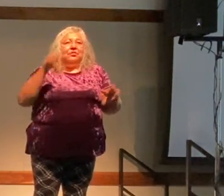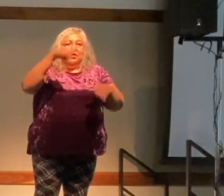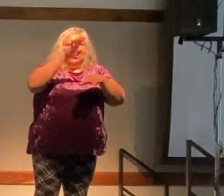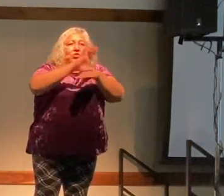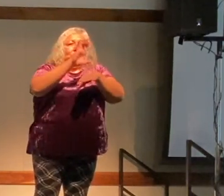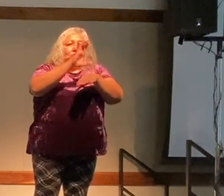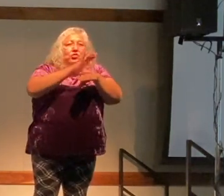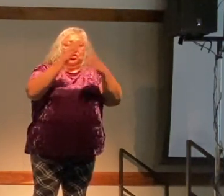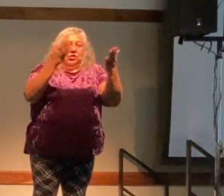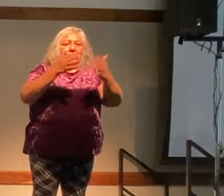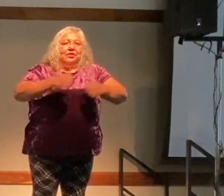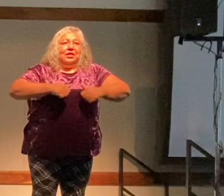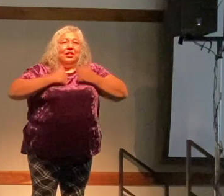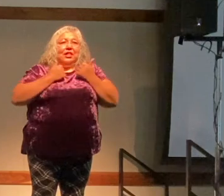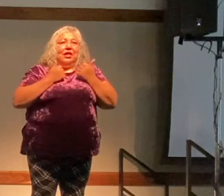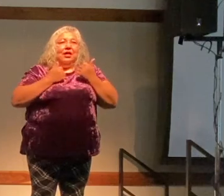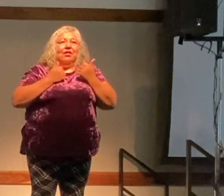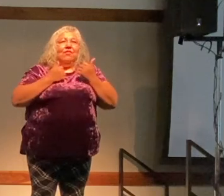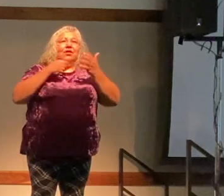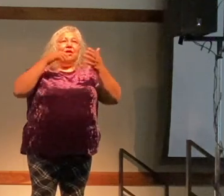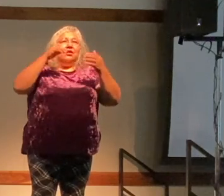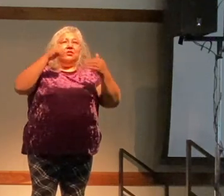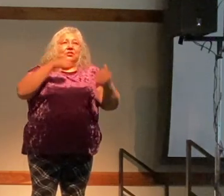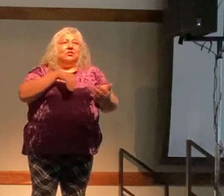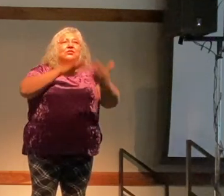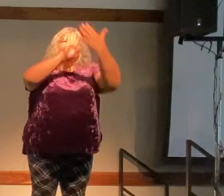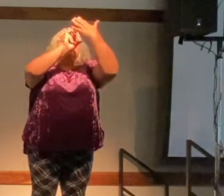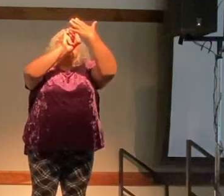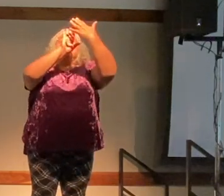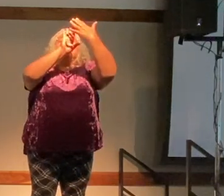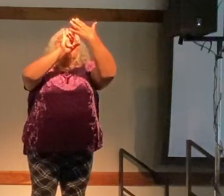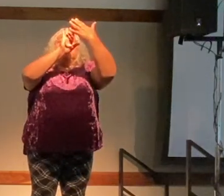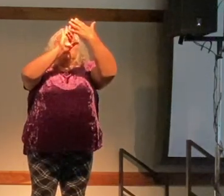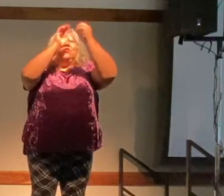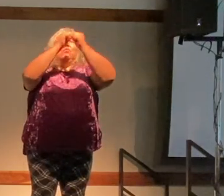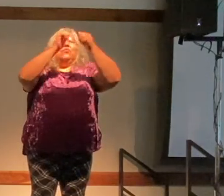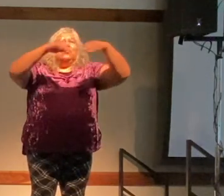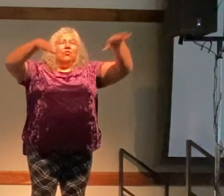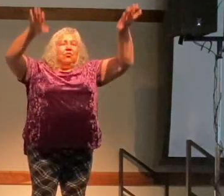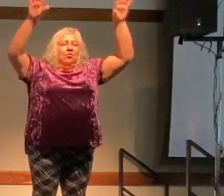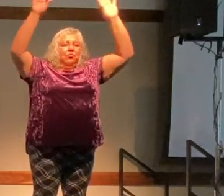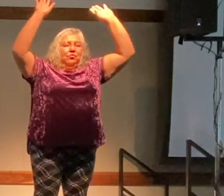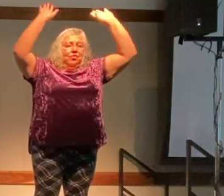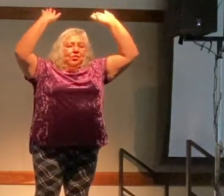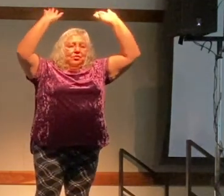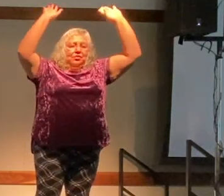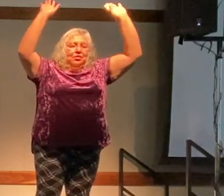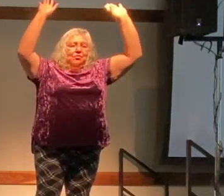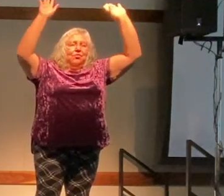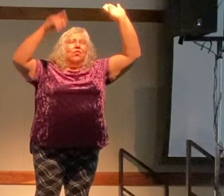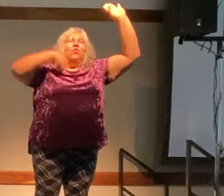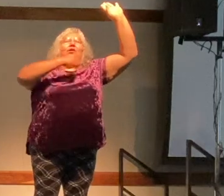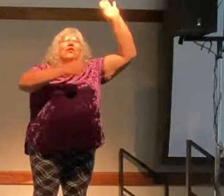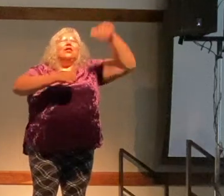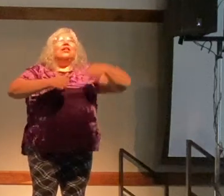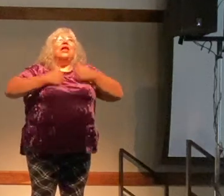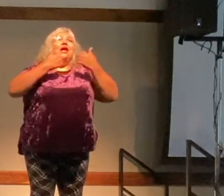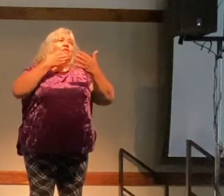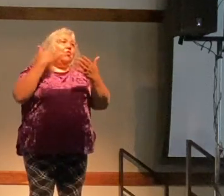Church here is alive and standing before you with her arms raised up because we are alive and